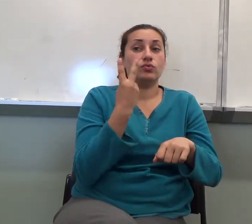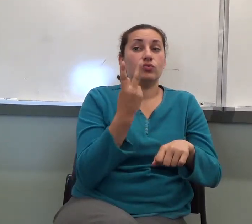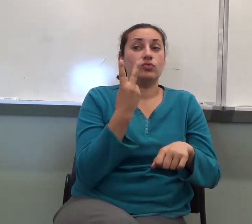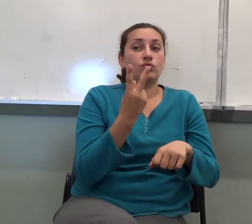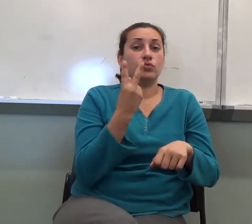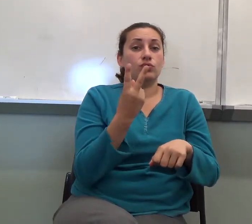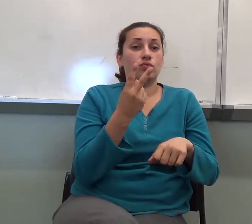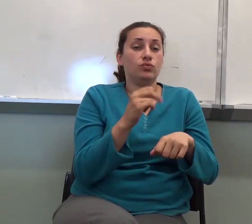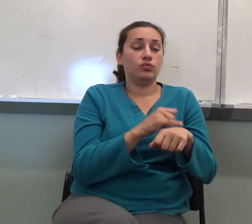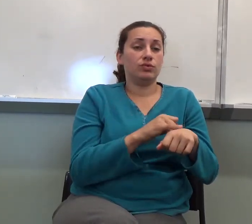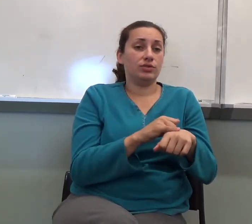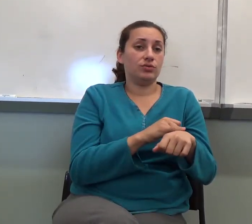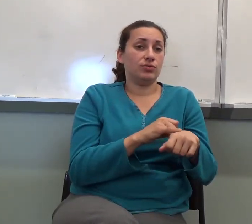that.